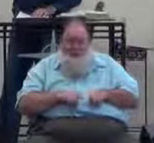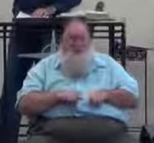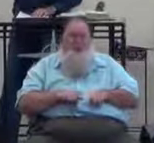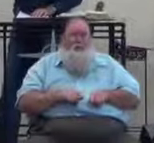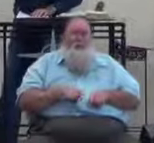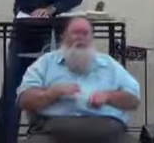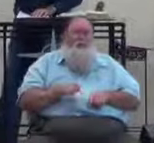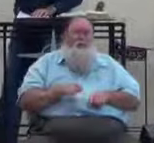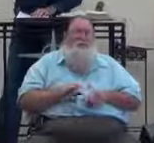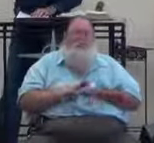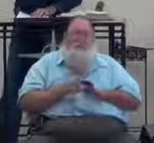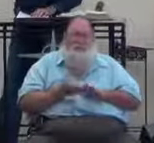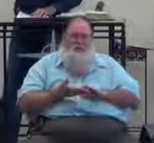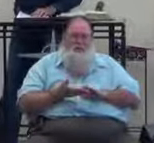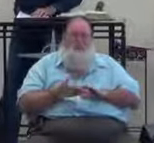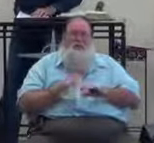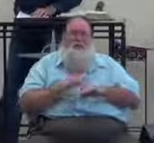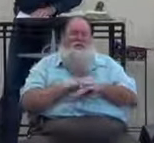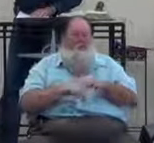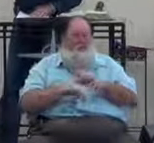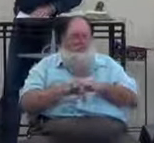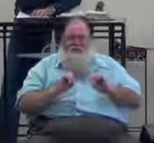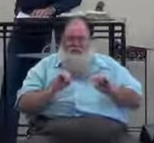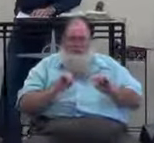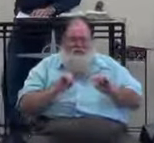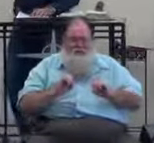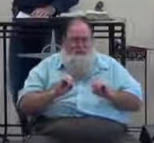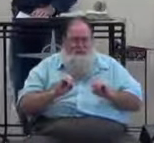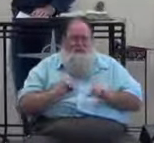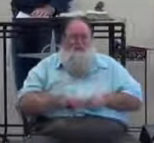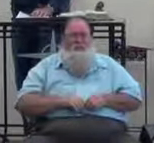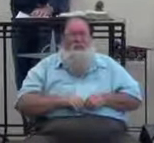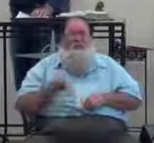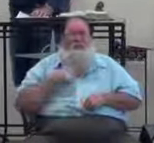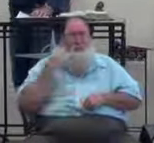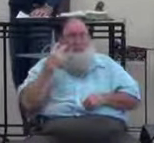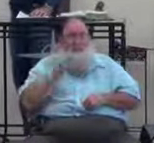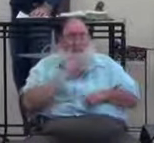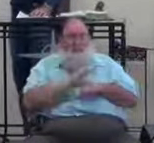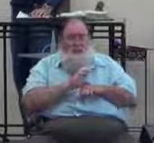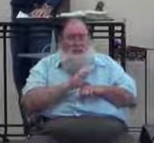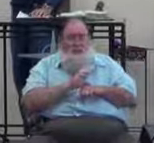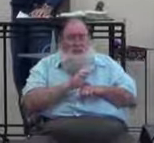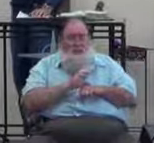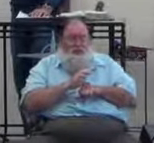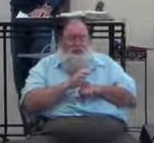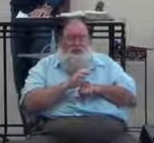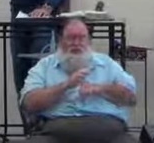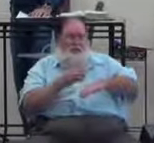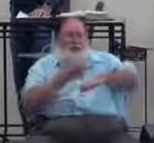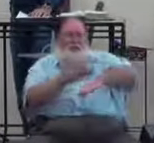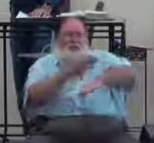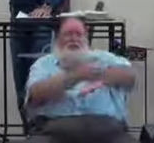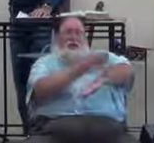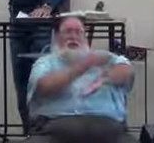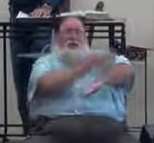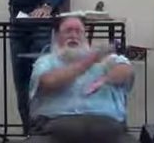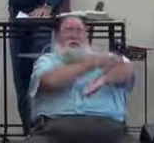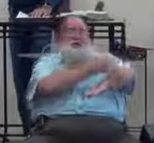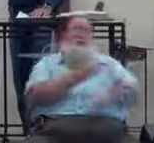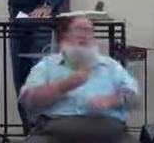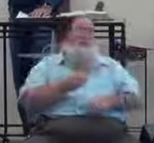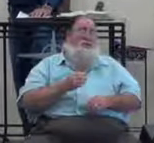He still does it today. We see the church growing daily because of the gospel, and that's the only thing that